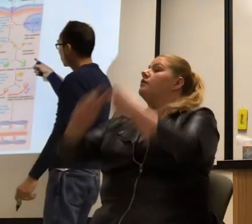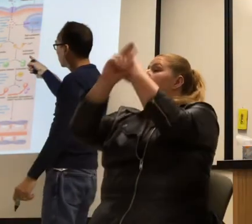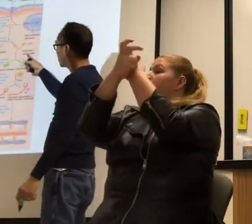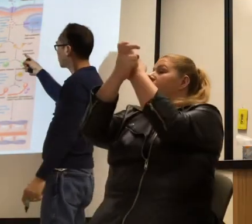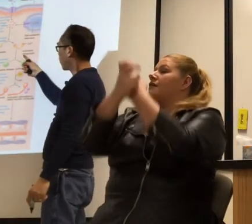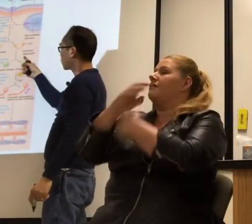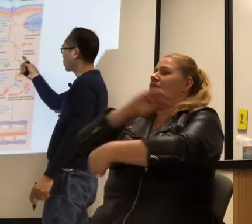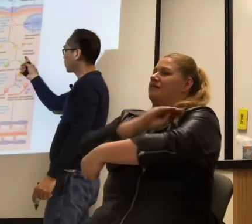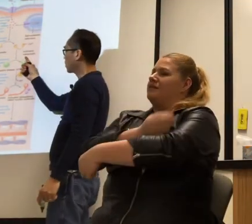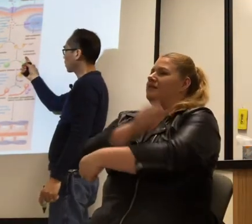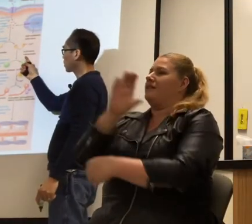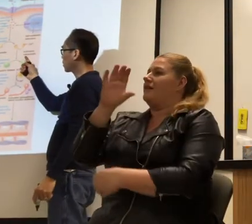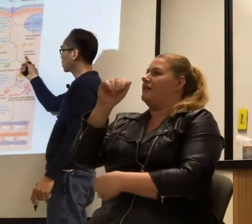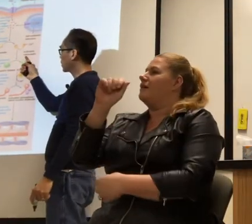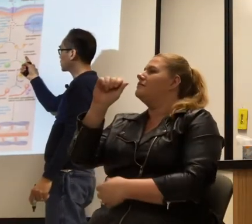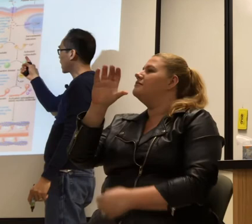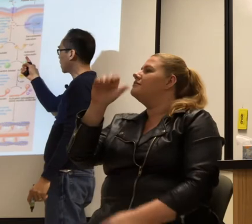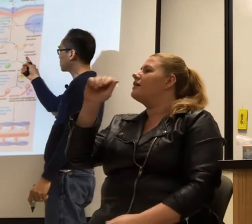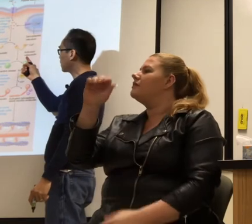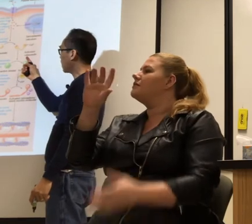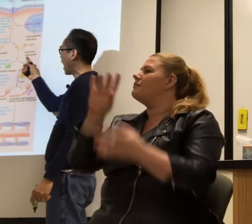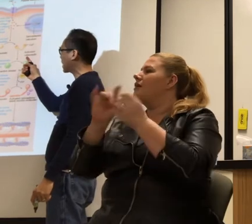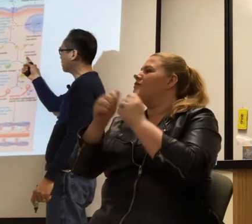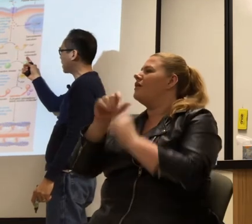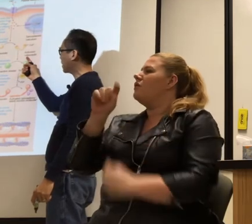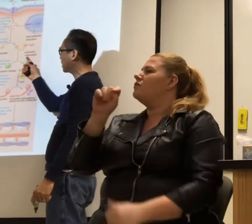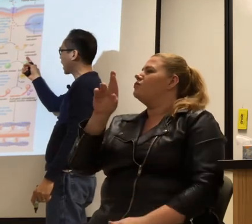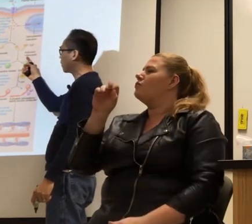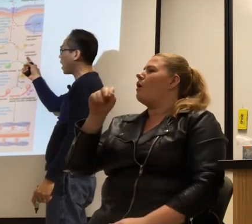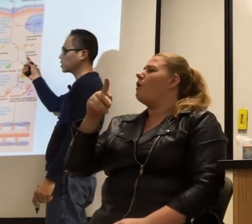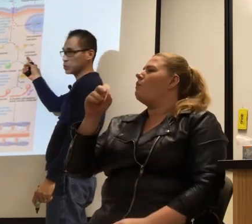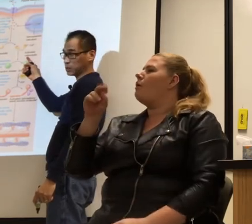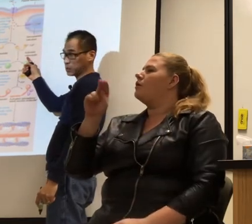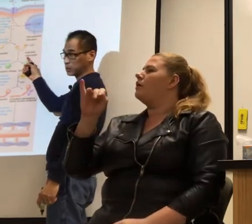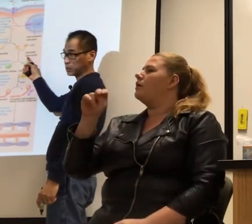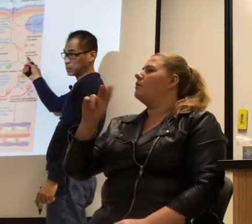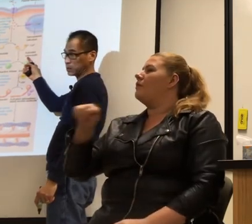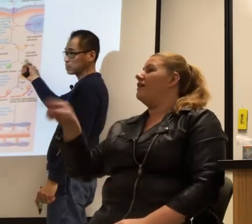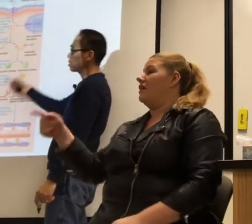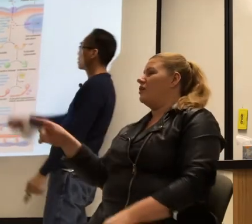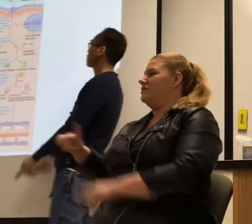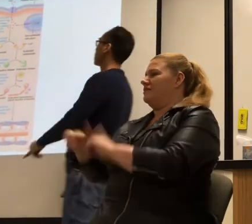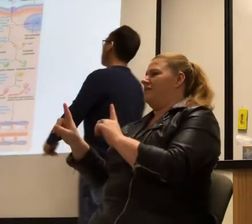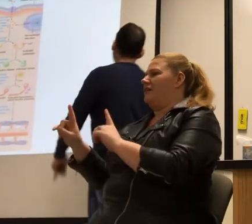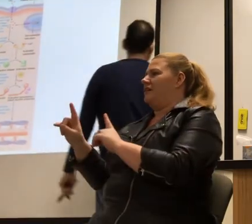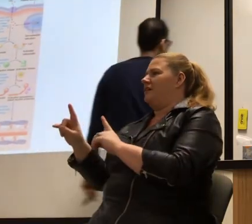it's this molecule here. It's calcium activated calmodulin.